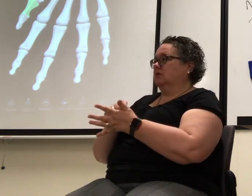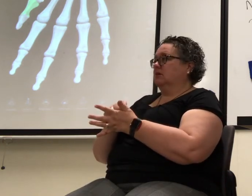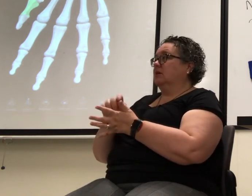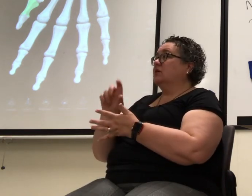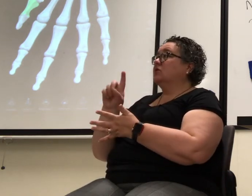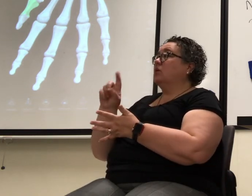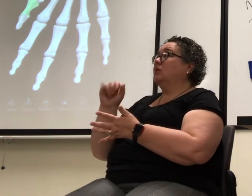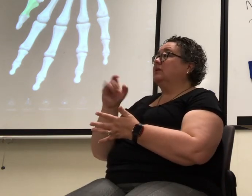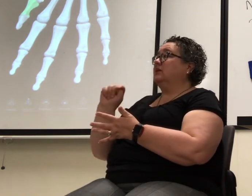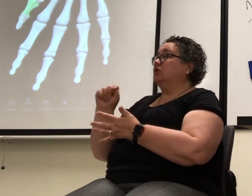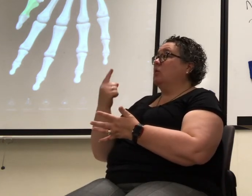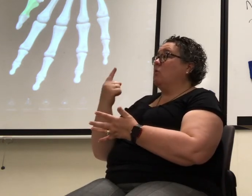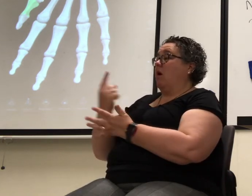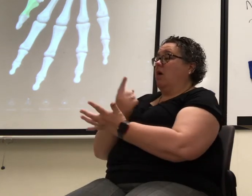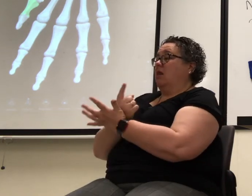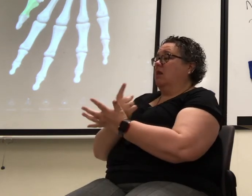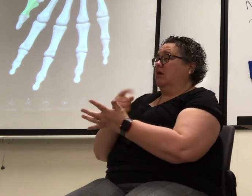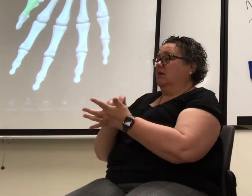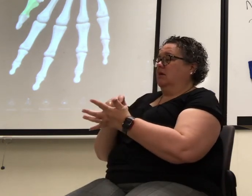So digit 1 has a